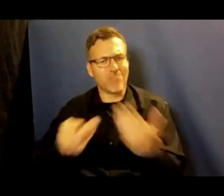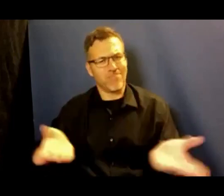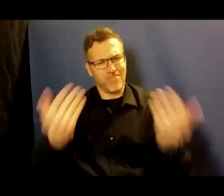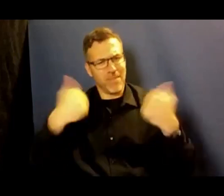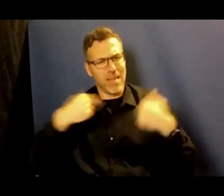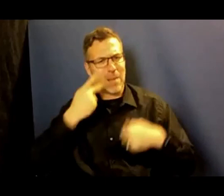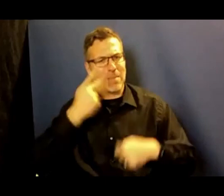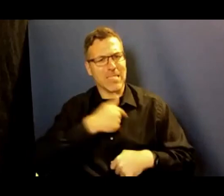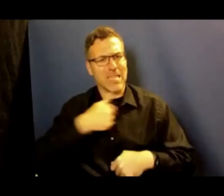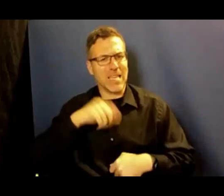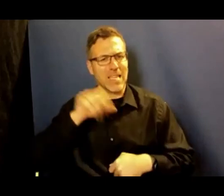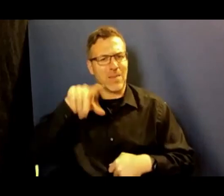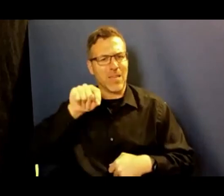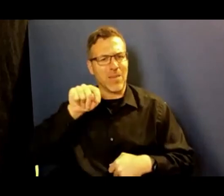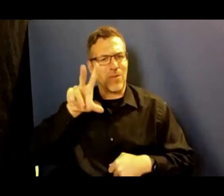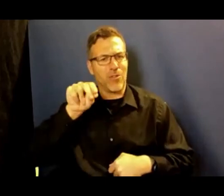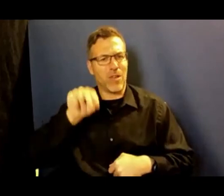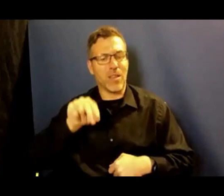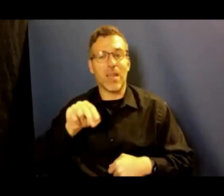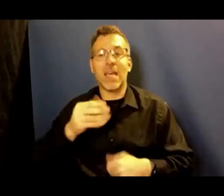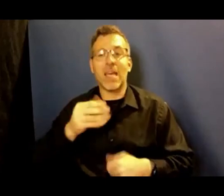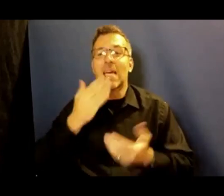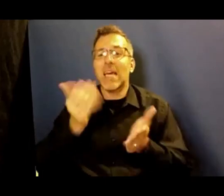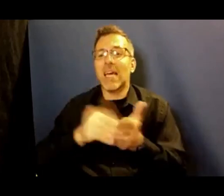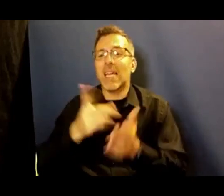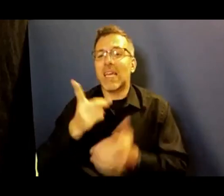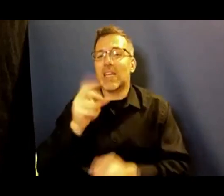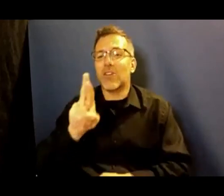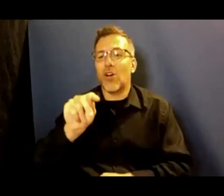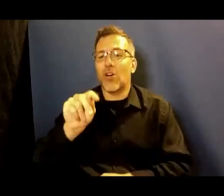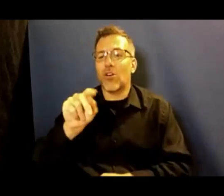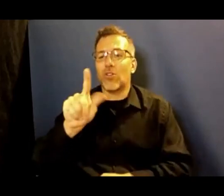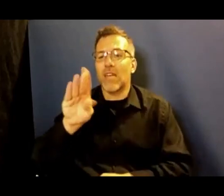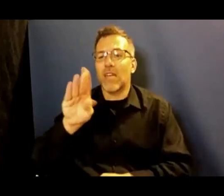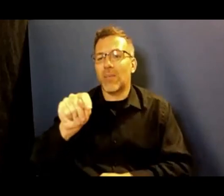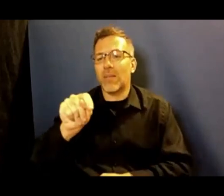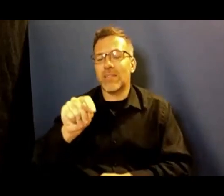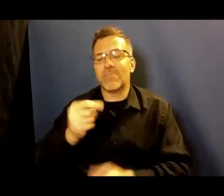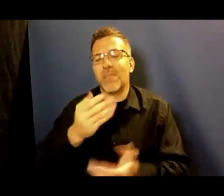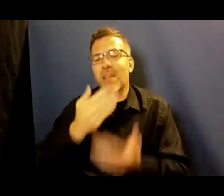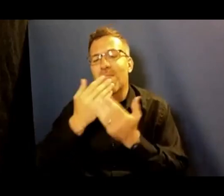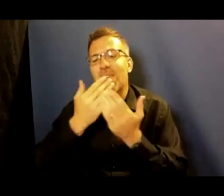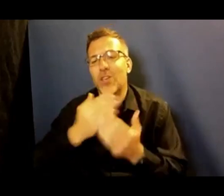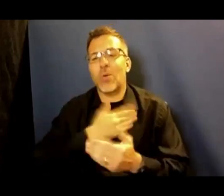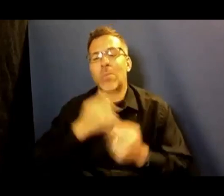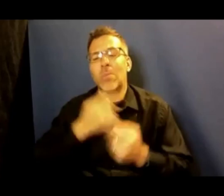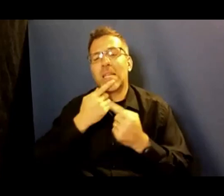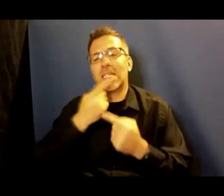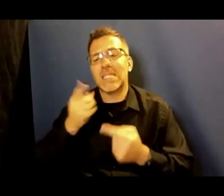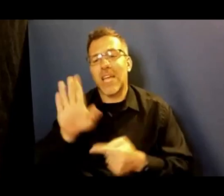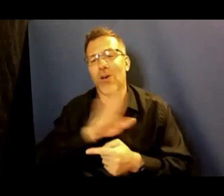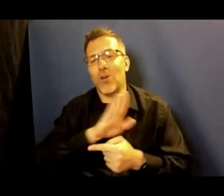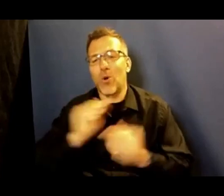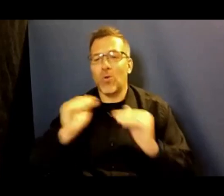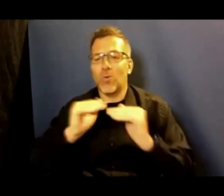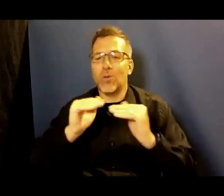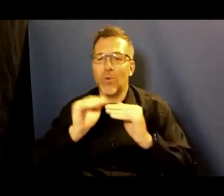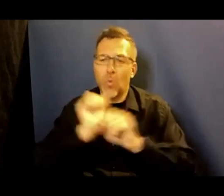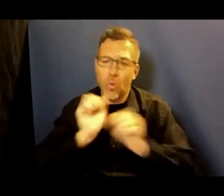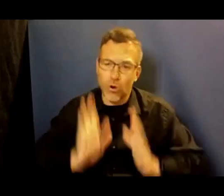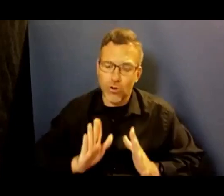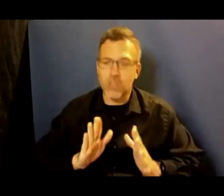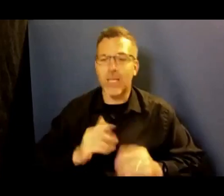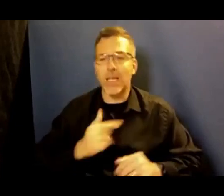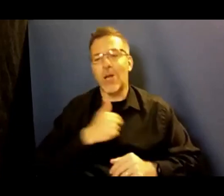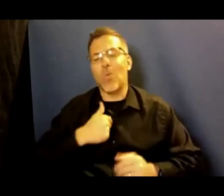Again, to Dr. Talbot, and please carry this message back to everyone else. We are so grateful for the great work that is going on. And we